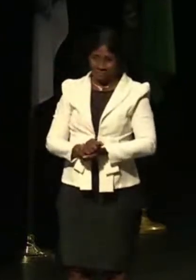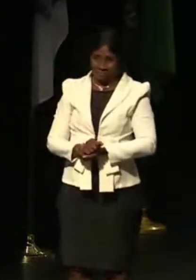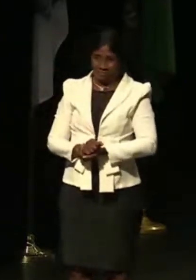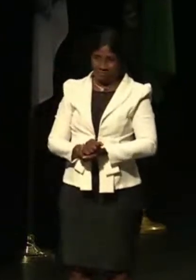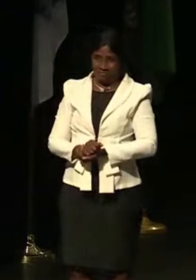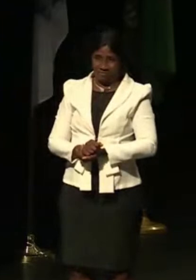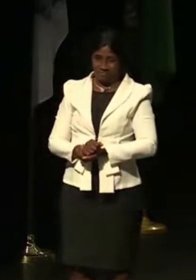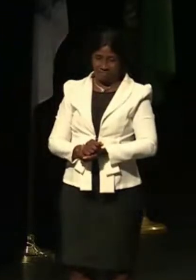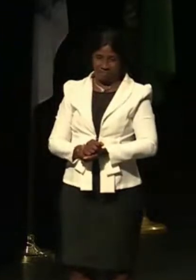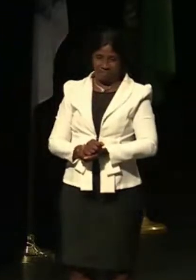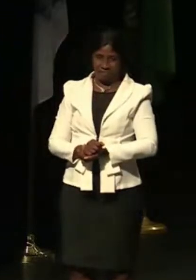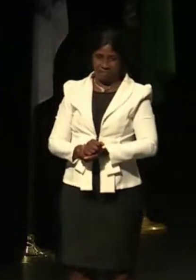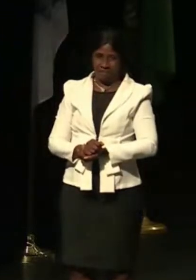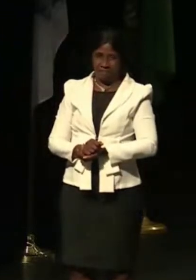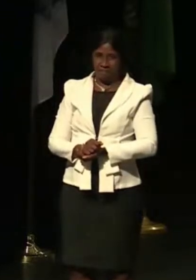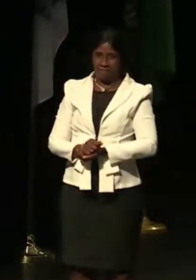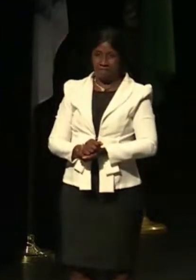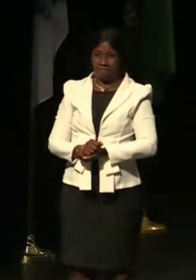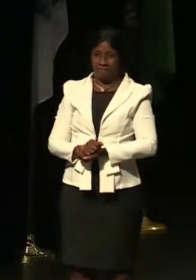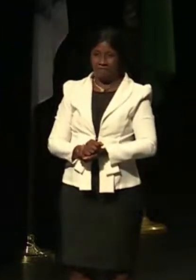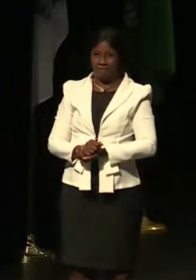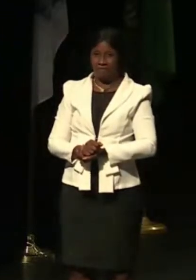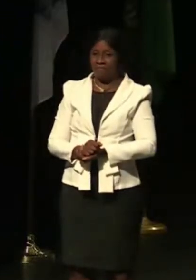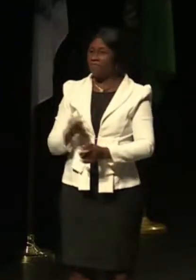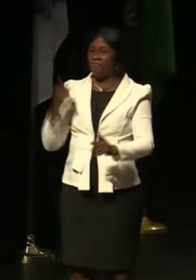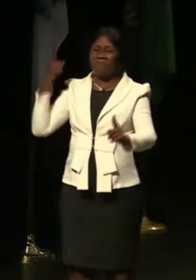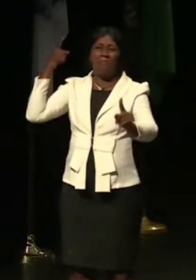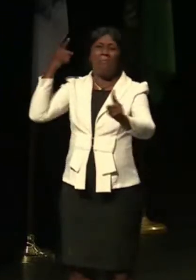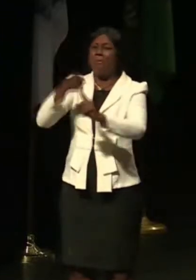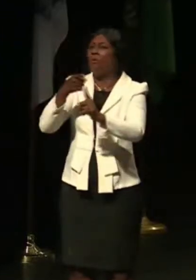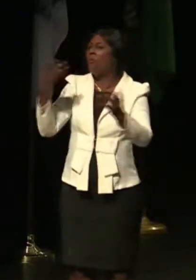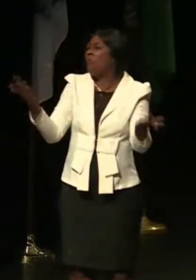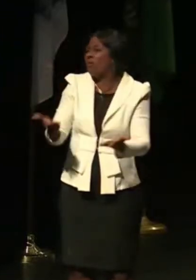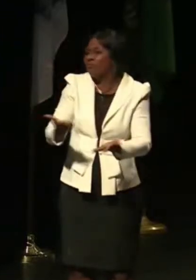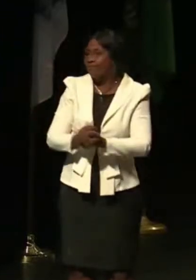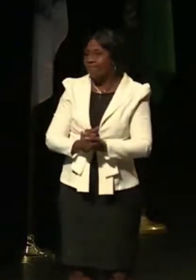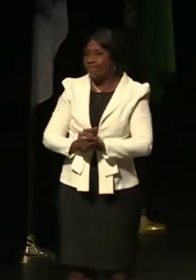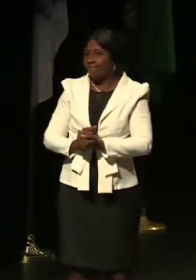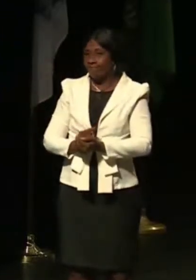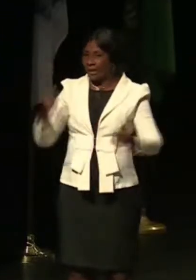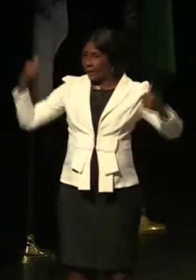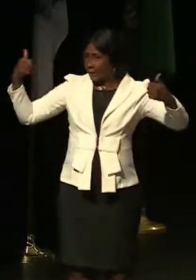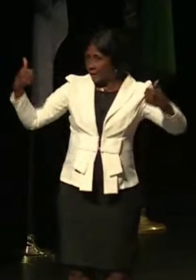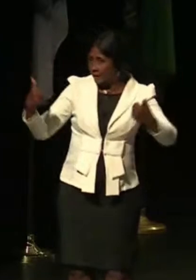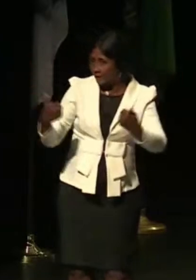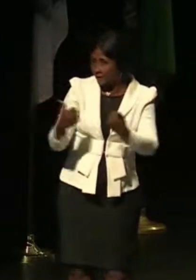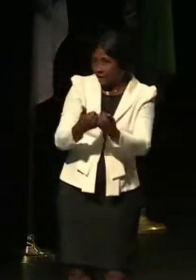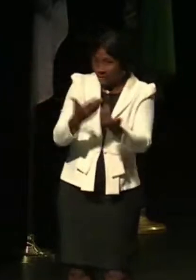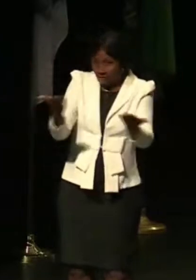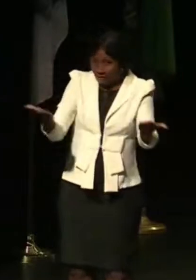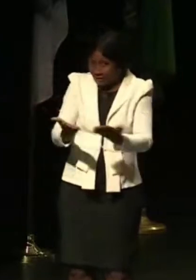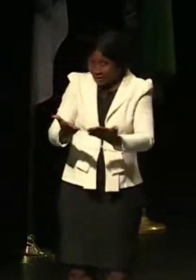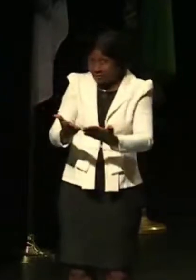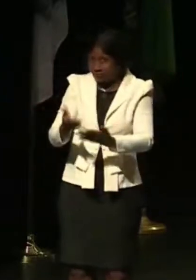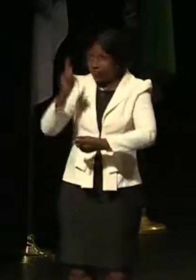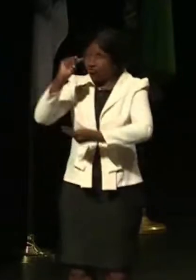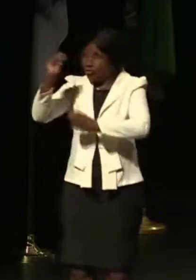thesis is that the fundamental challenge facing Trinidad and Tobago and the world as a whole